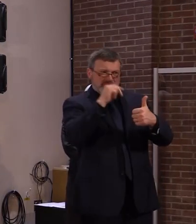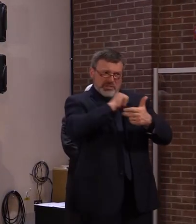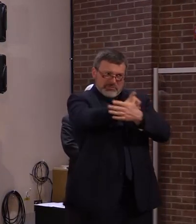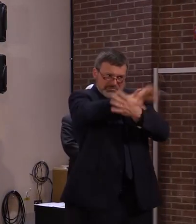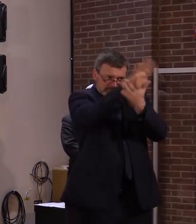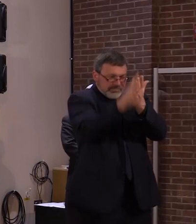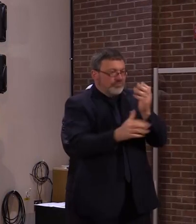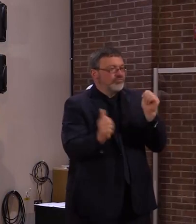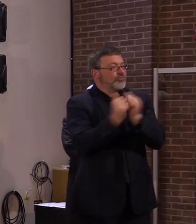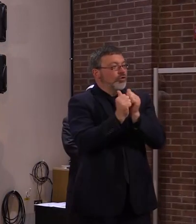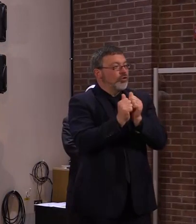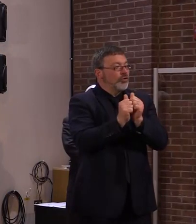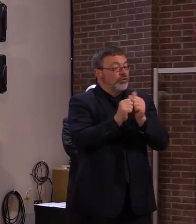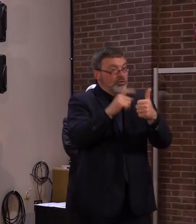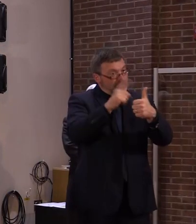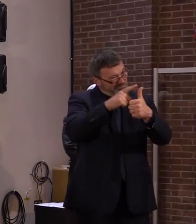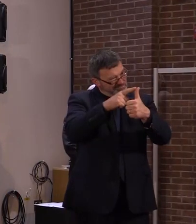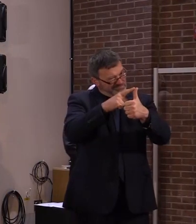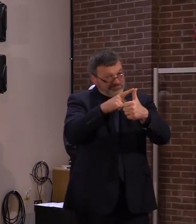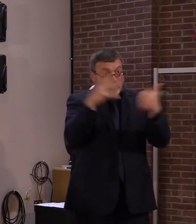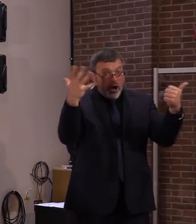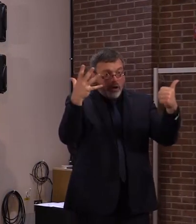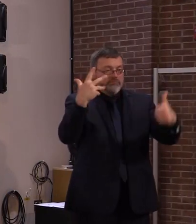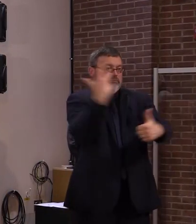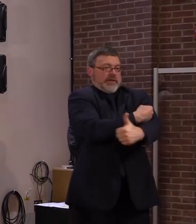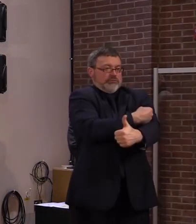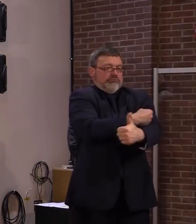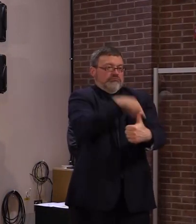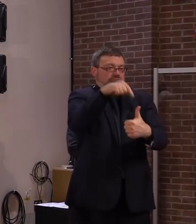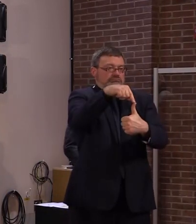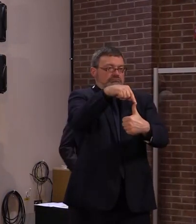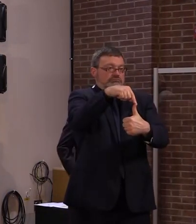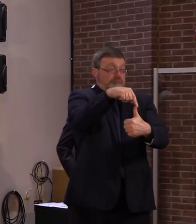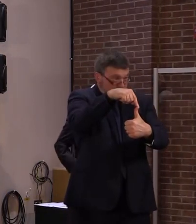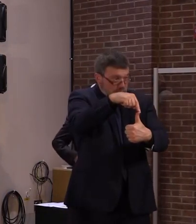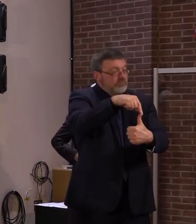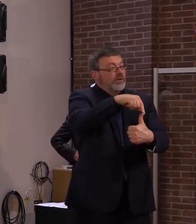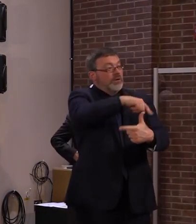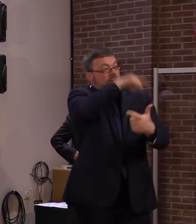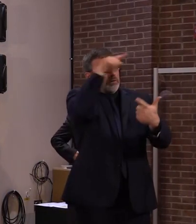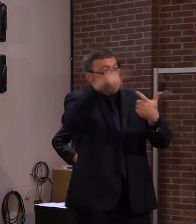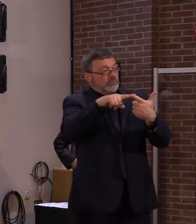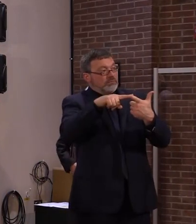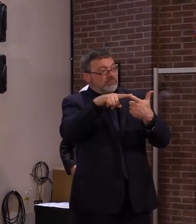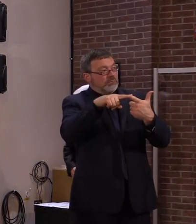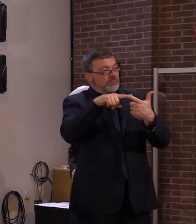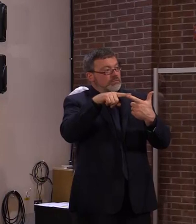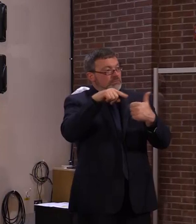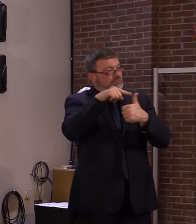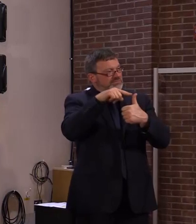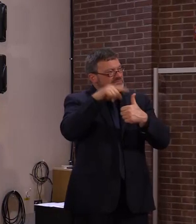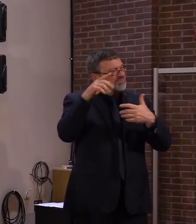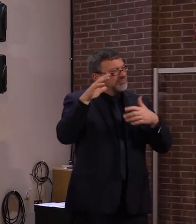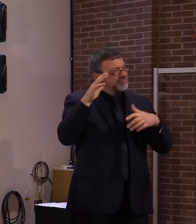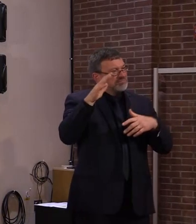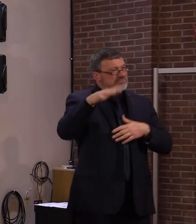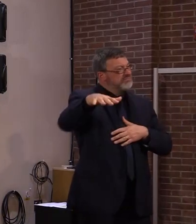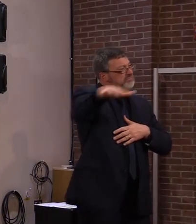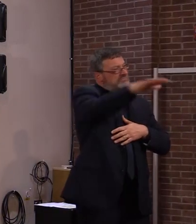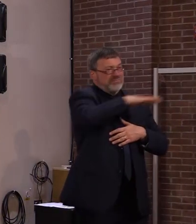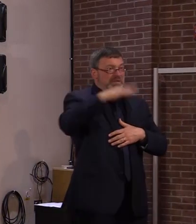now includes children. I want to give a huge thanks to the literally thousands and thousands of parents,